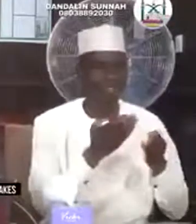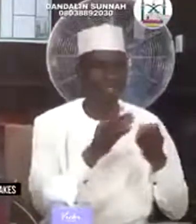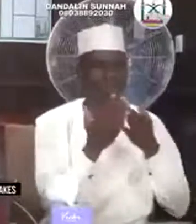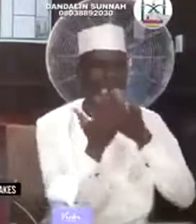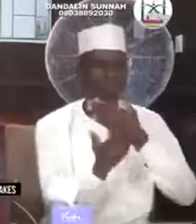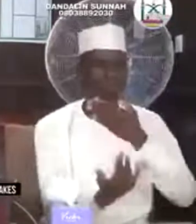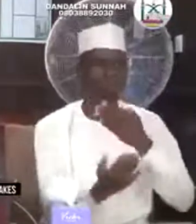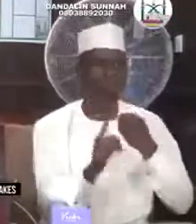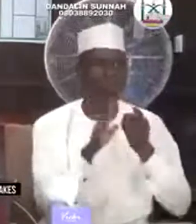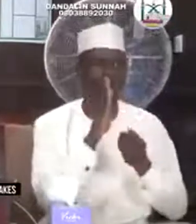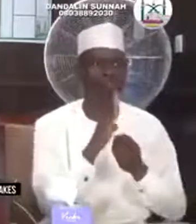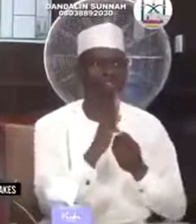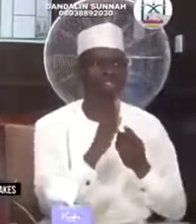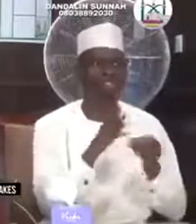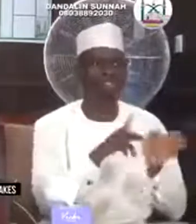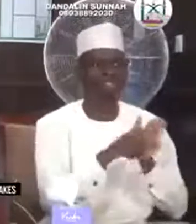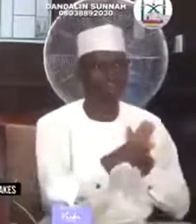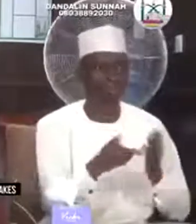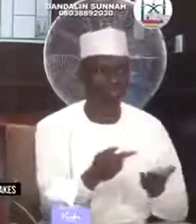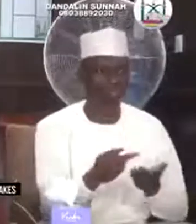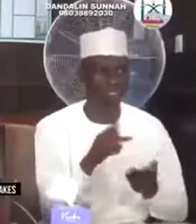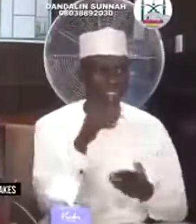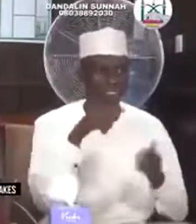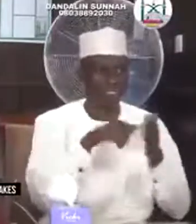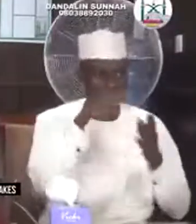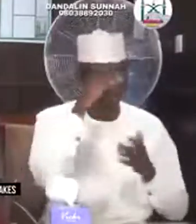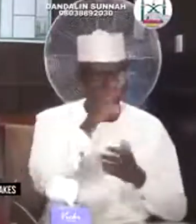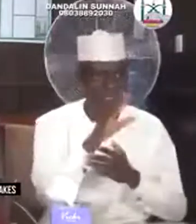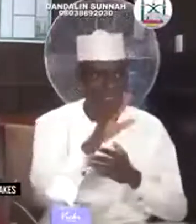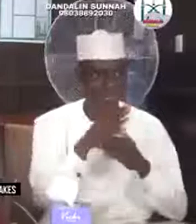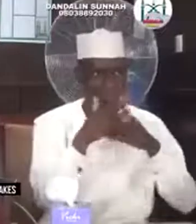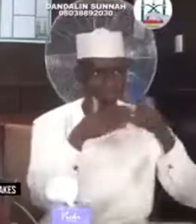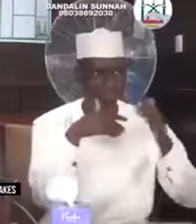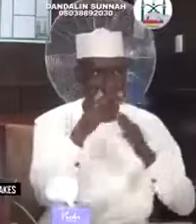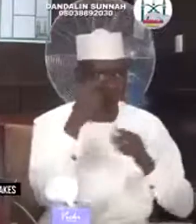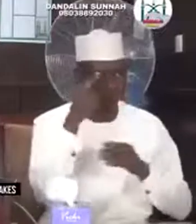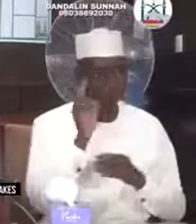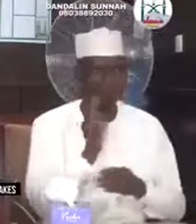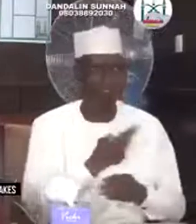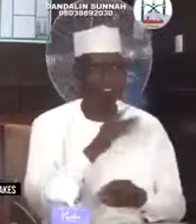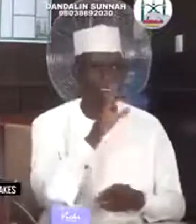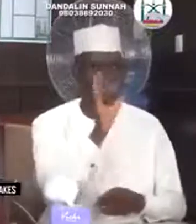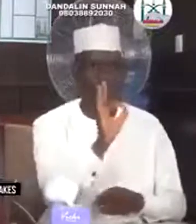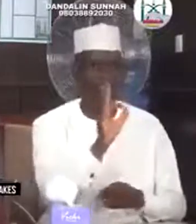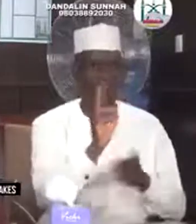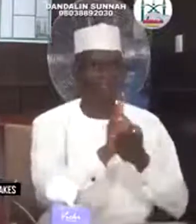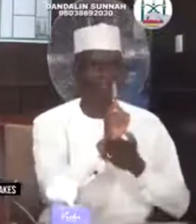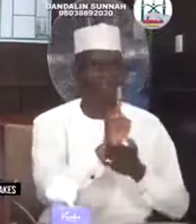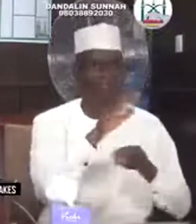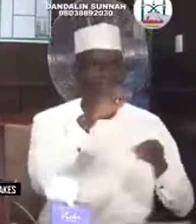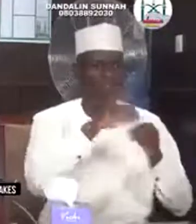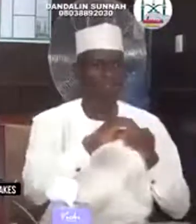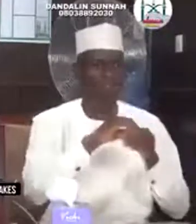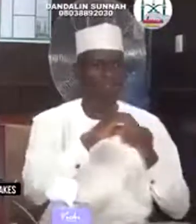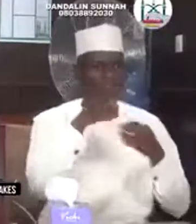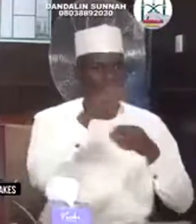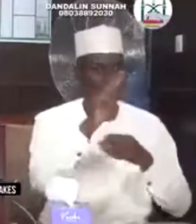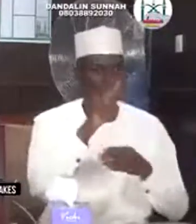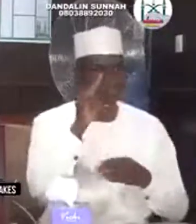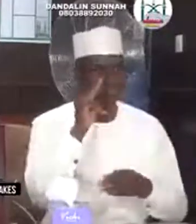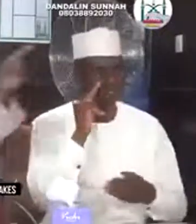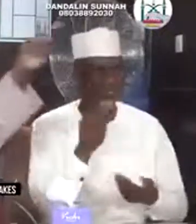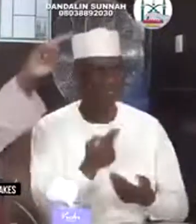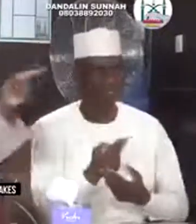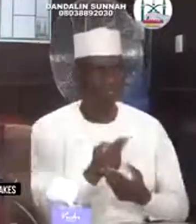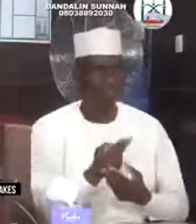This man built for us 9 universities in the Arewa, more than 150 Al-Majri schools.